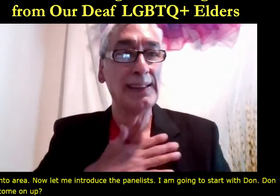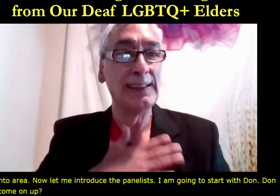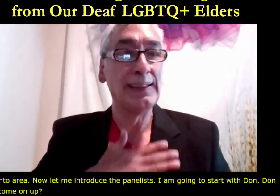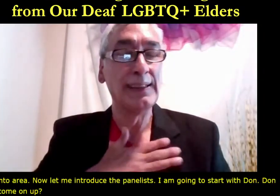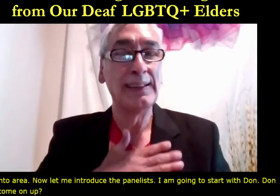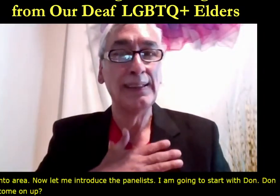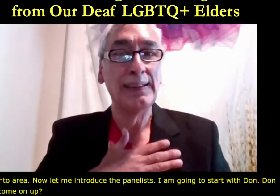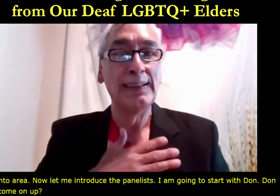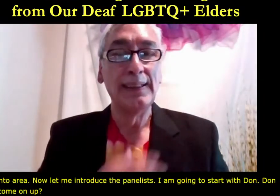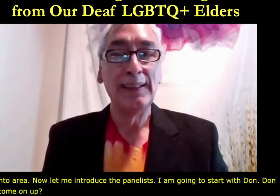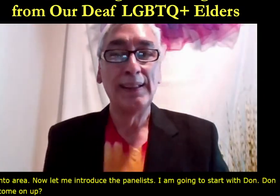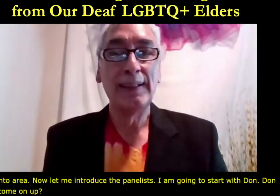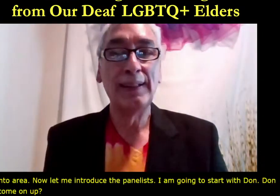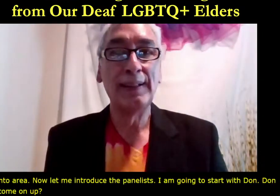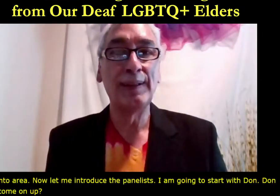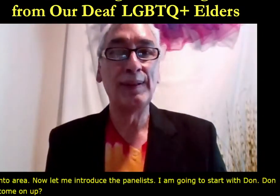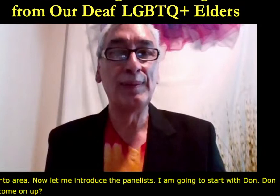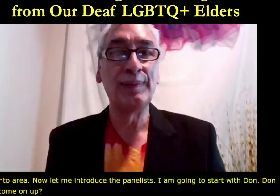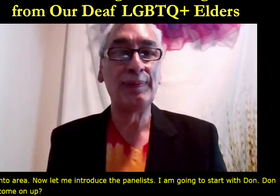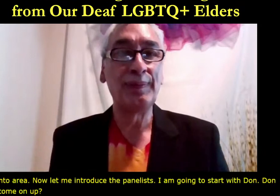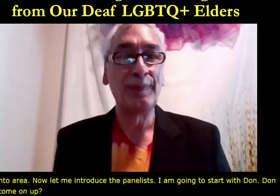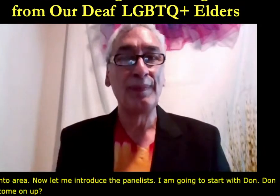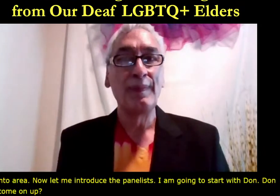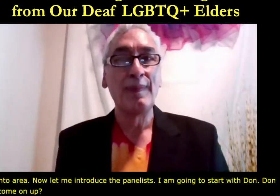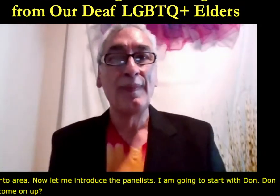so don if you could come on up turn your camera on so you can be introduced